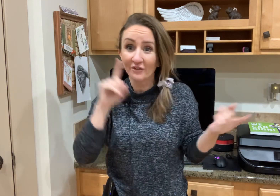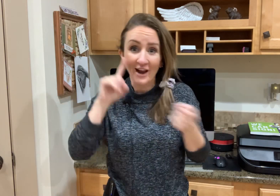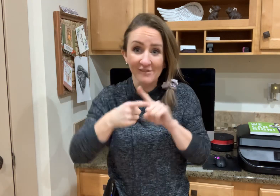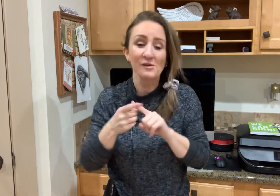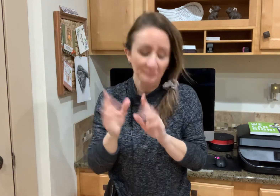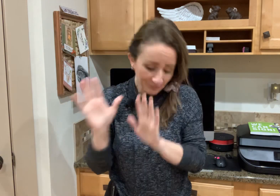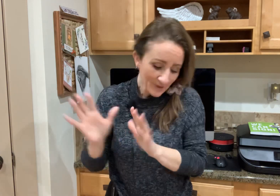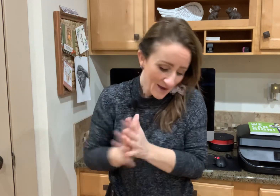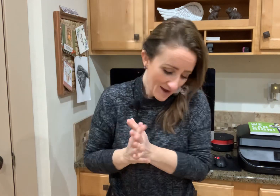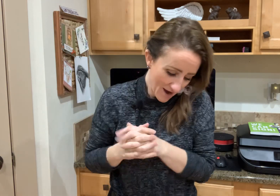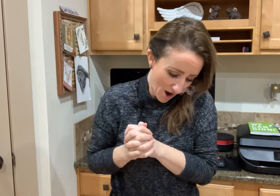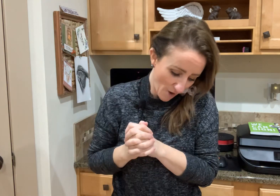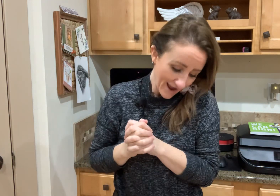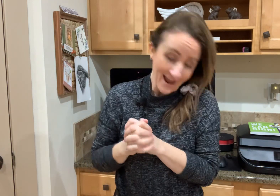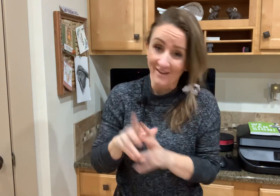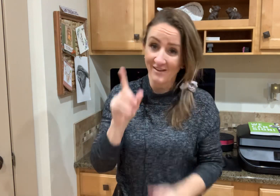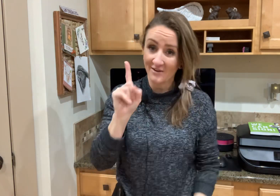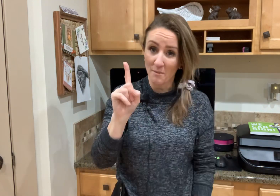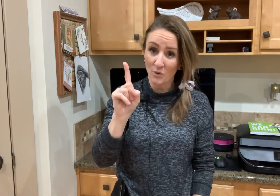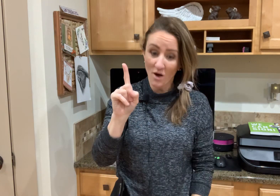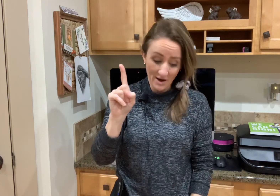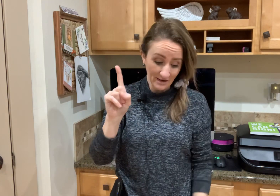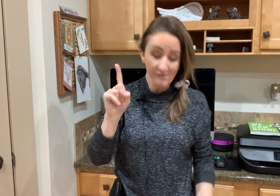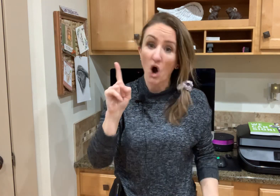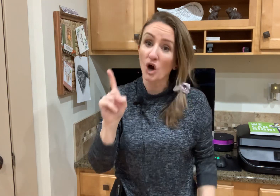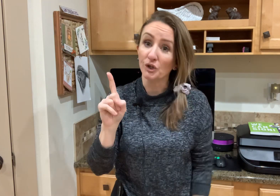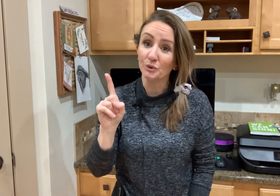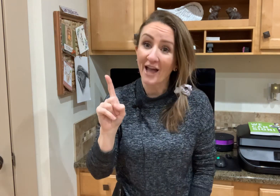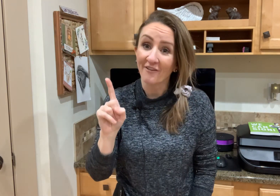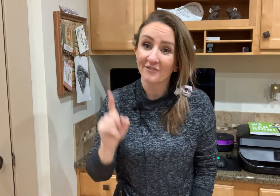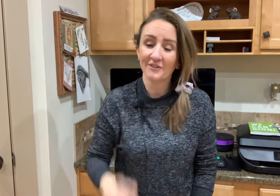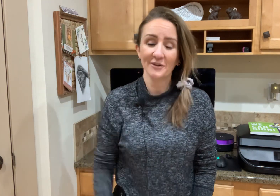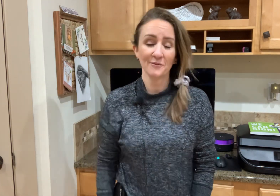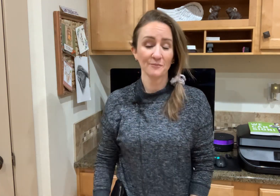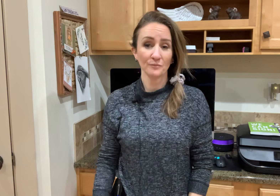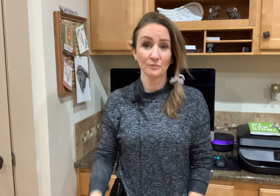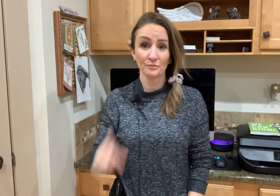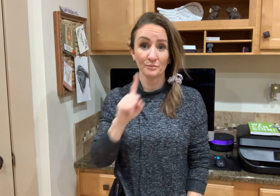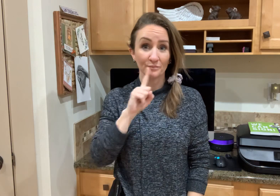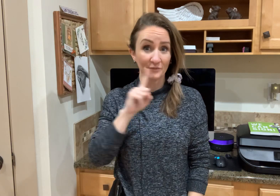friends. Okay, number 1 is, are you deaf?